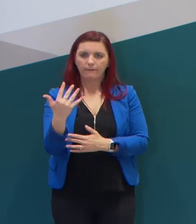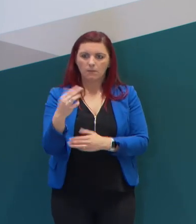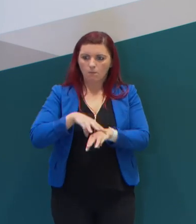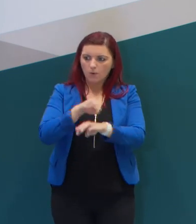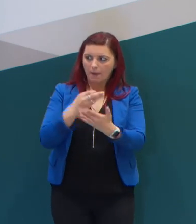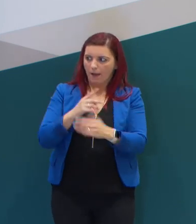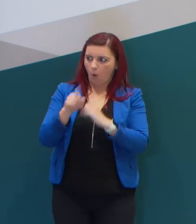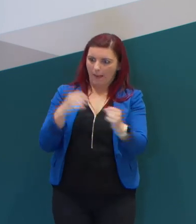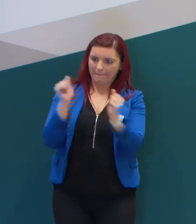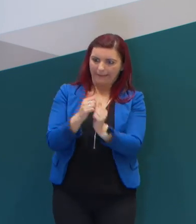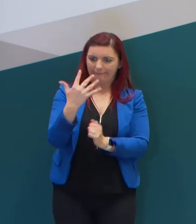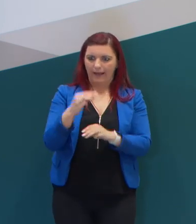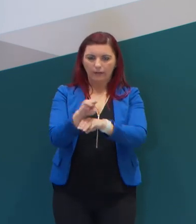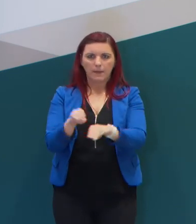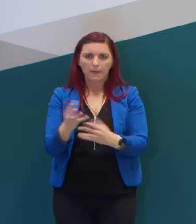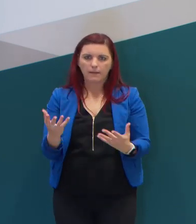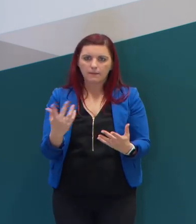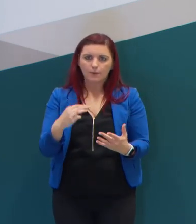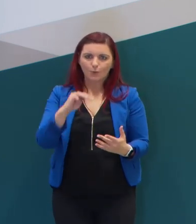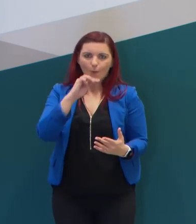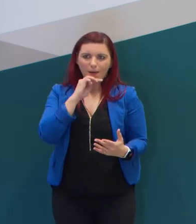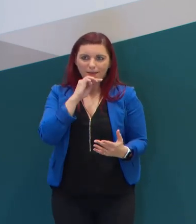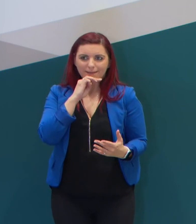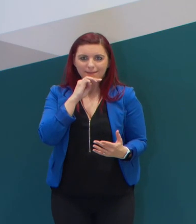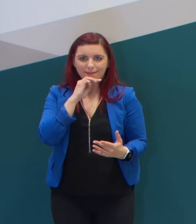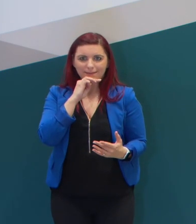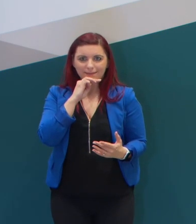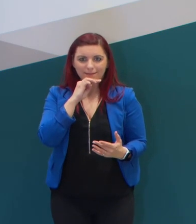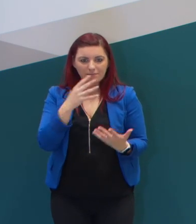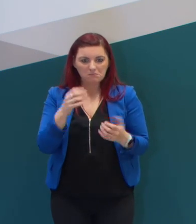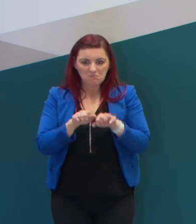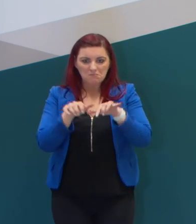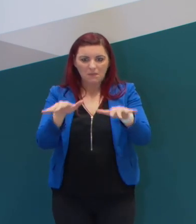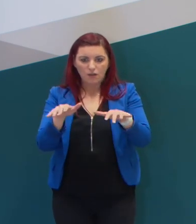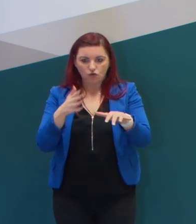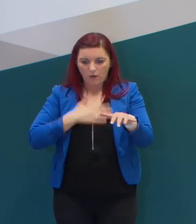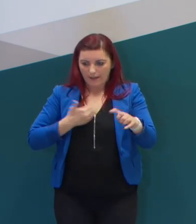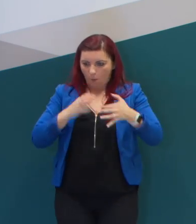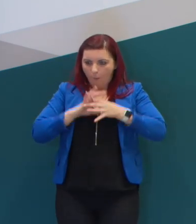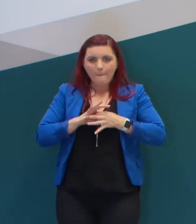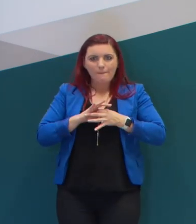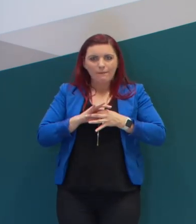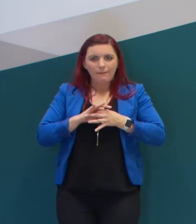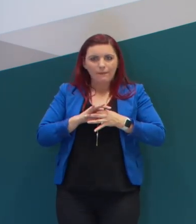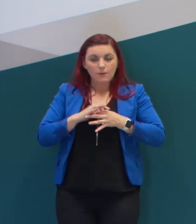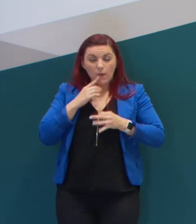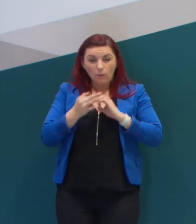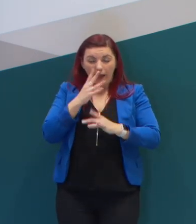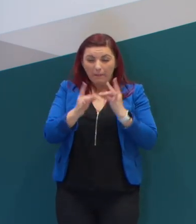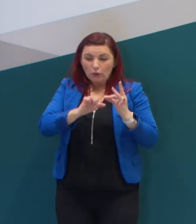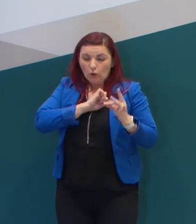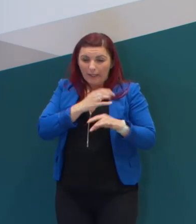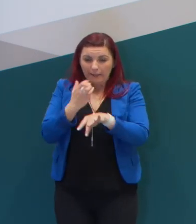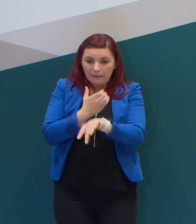cases are giving rise to contacts among, by and large, their household contacts. And if we can ensure that people